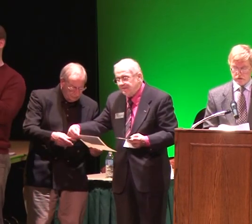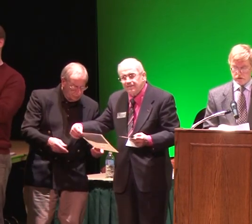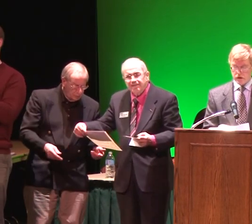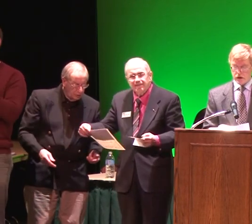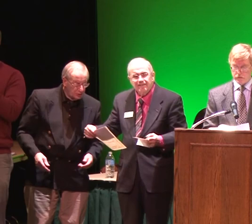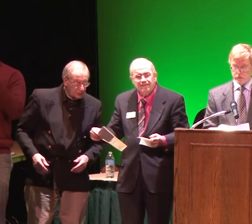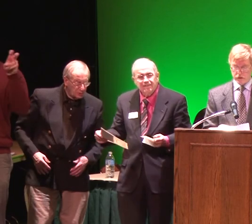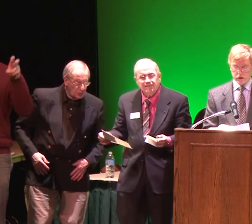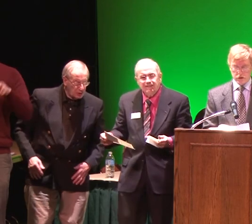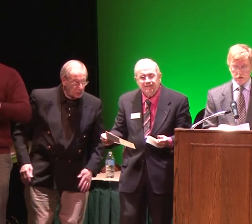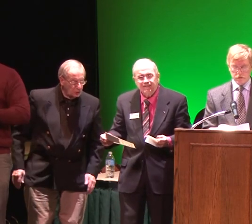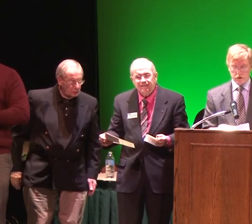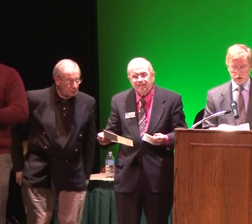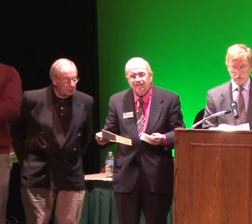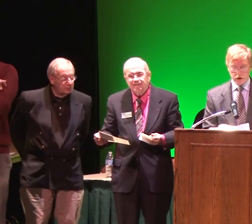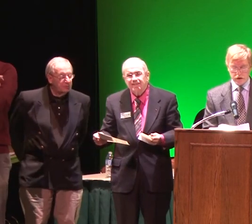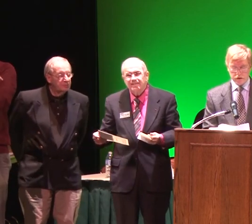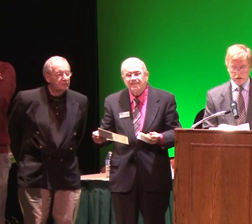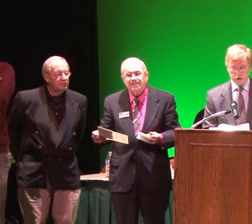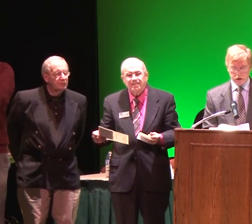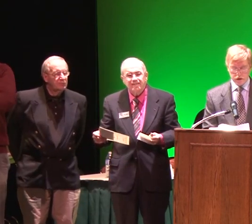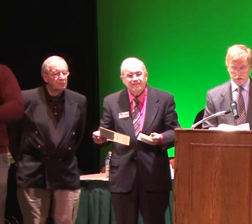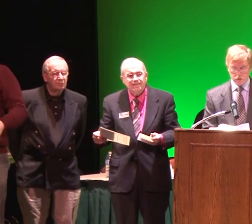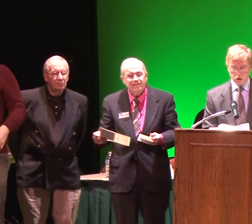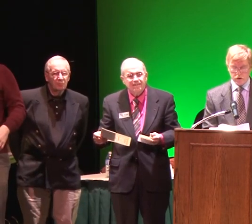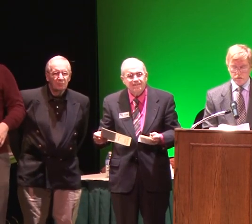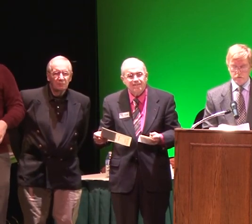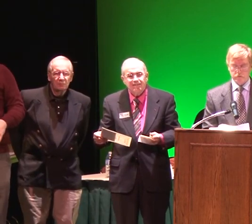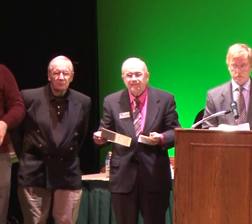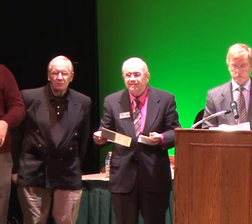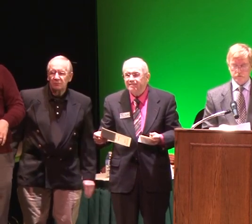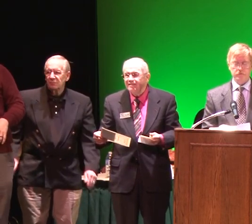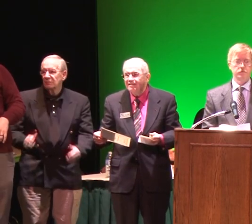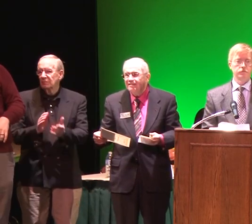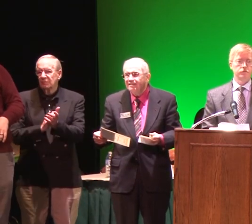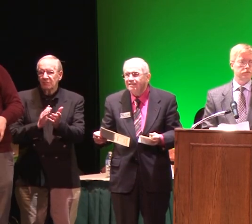of Muscle Hyperplasia, Brandon K. Squarto.